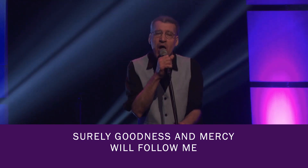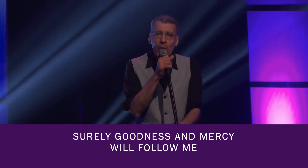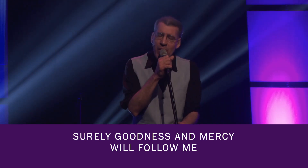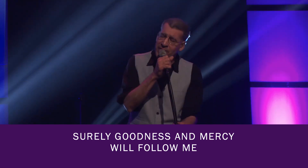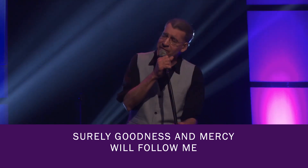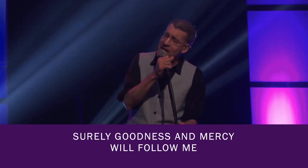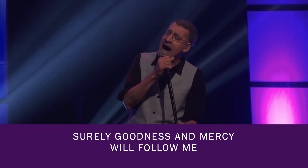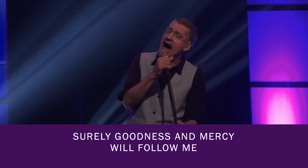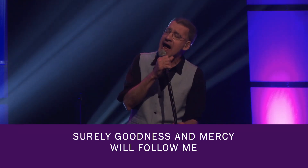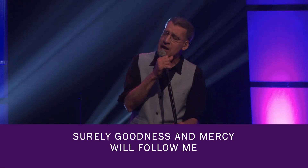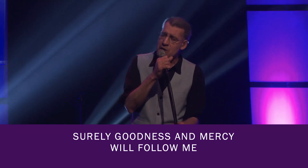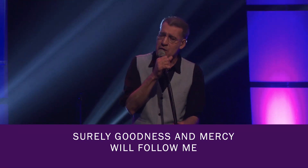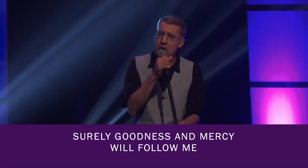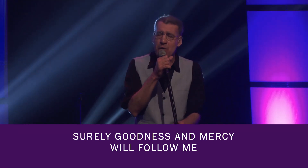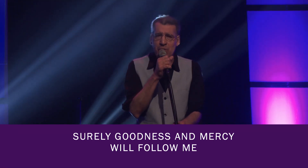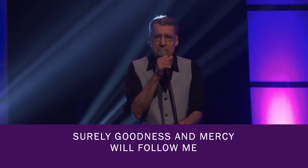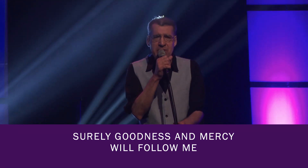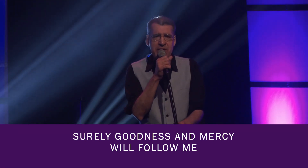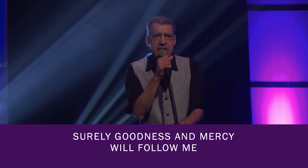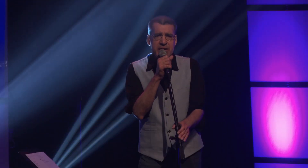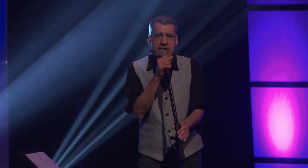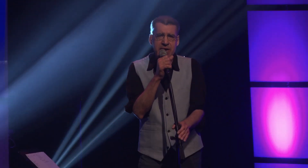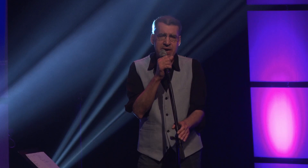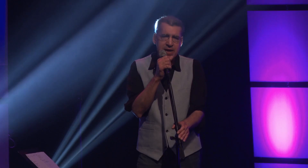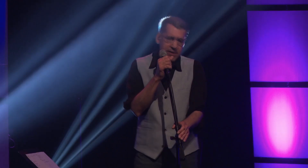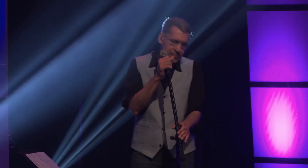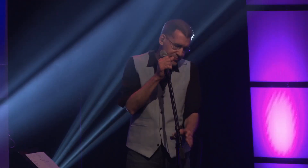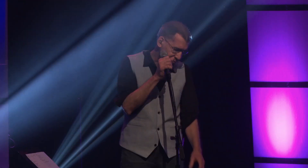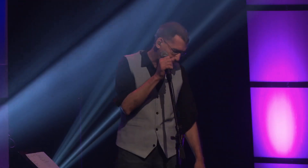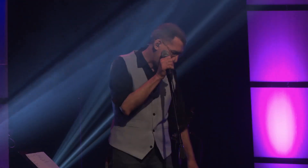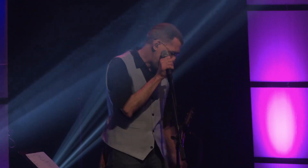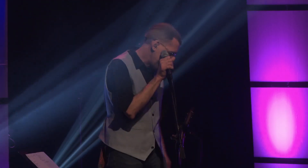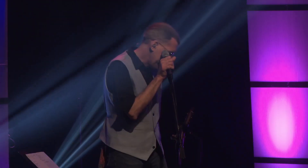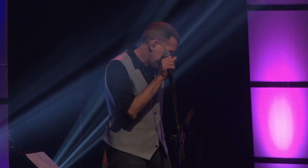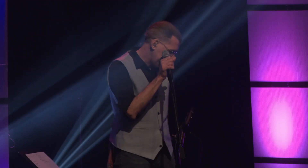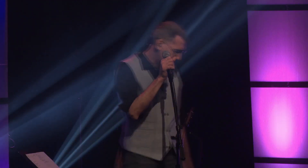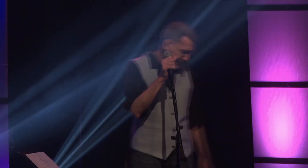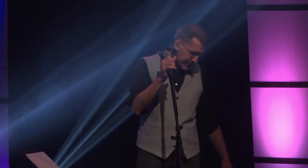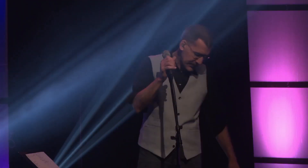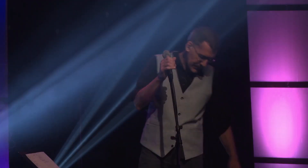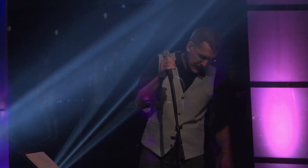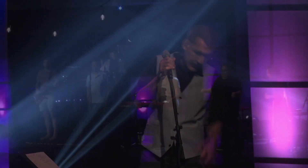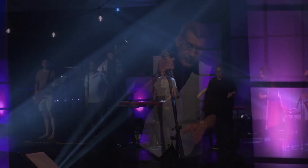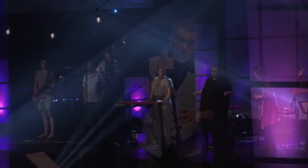mercy will follow me.